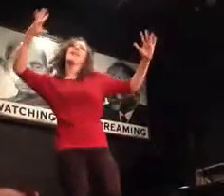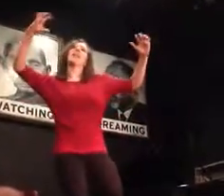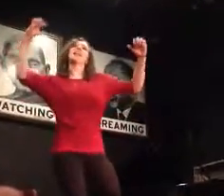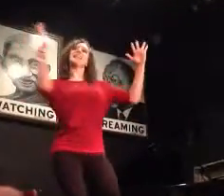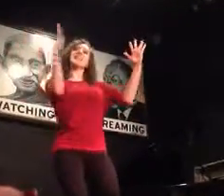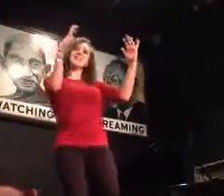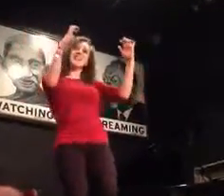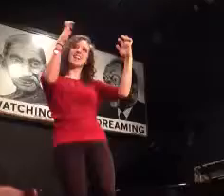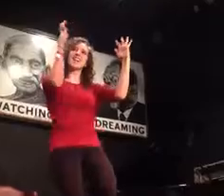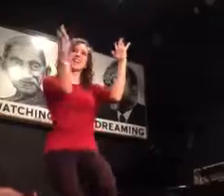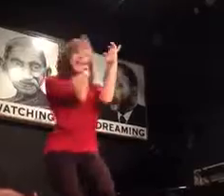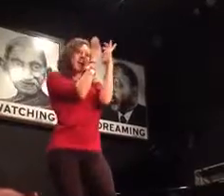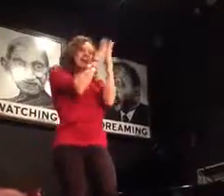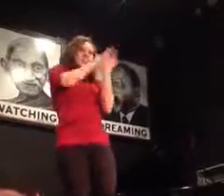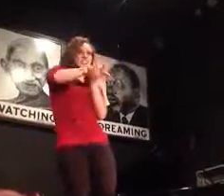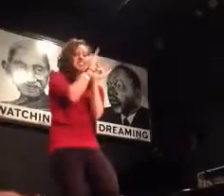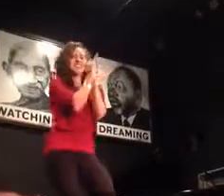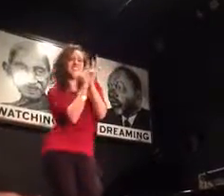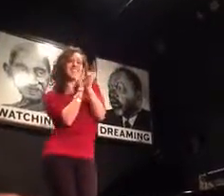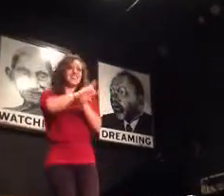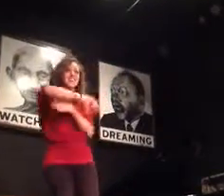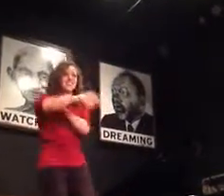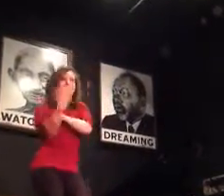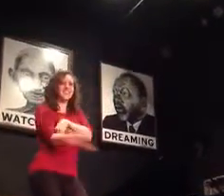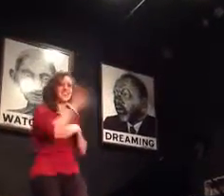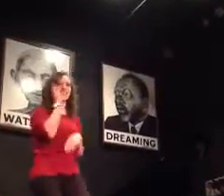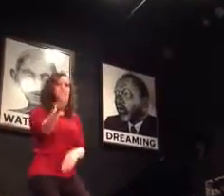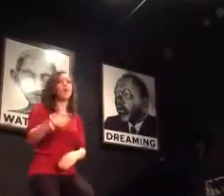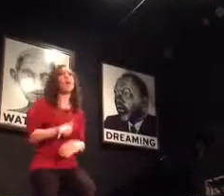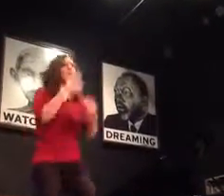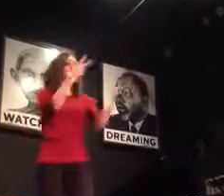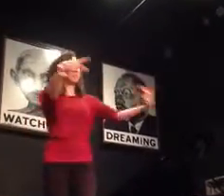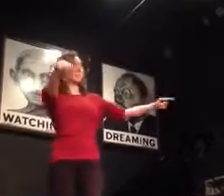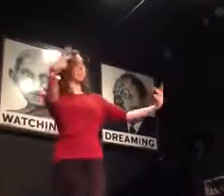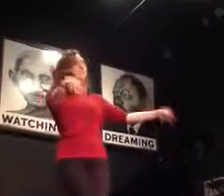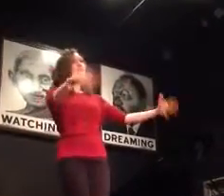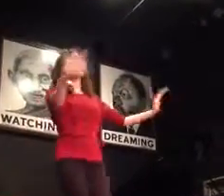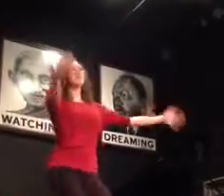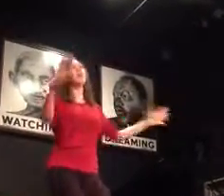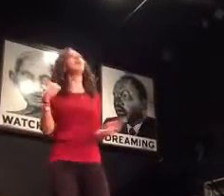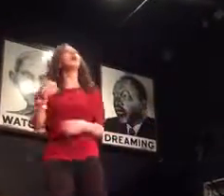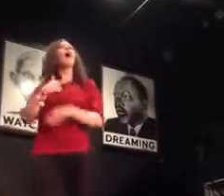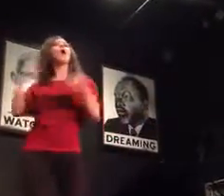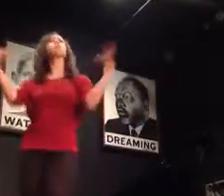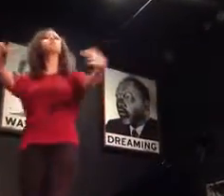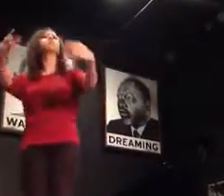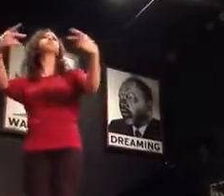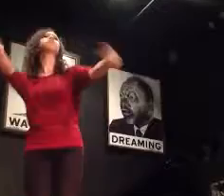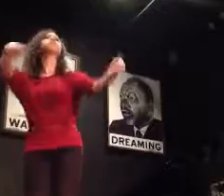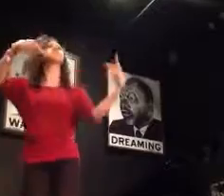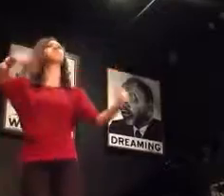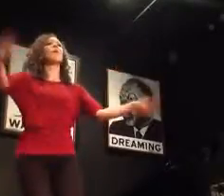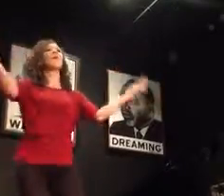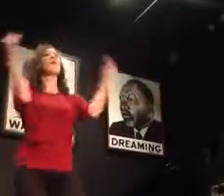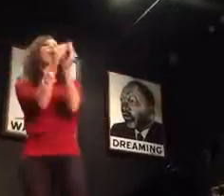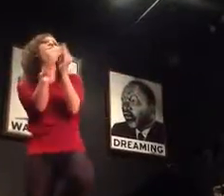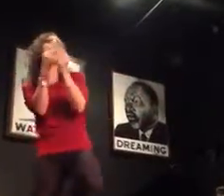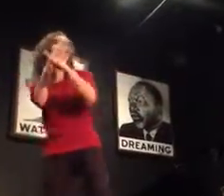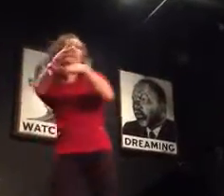to go together, we got to be all night. Then after the show is the party, and after